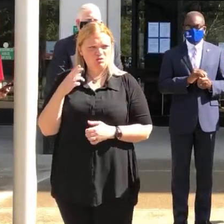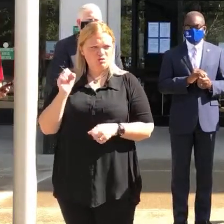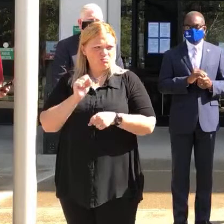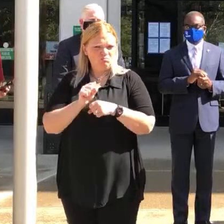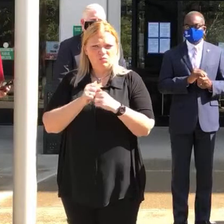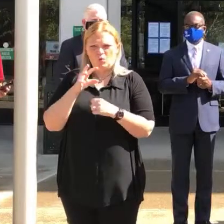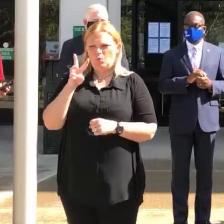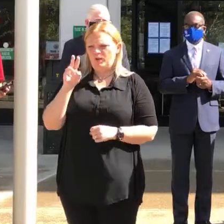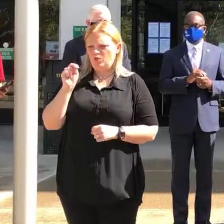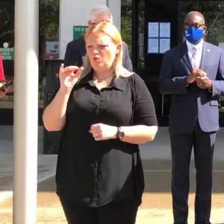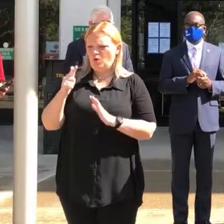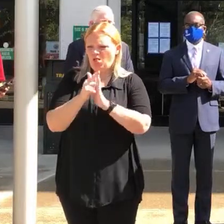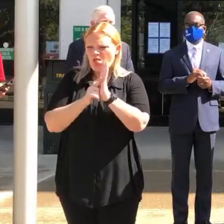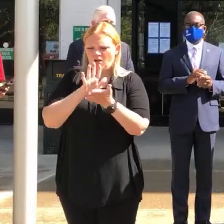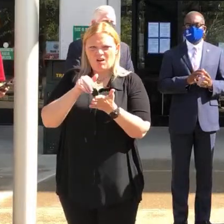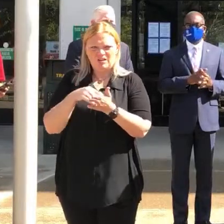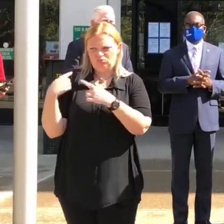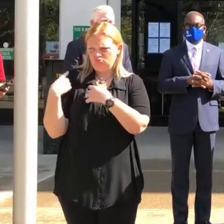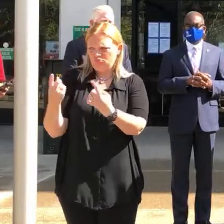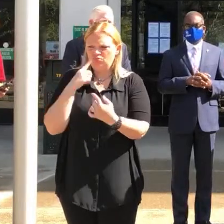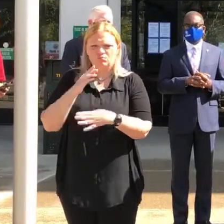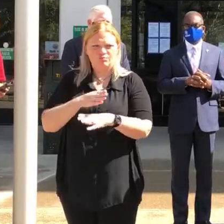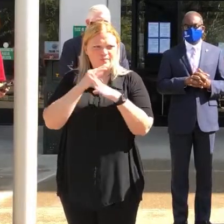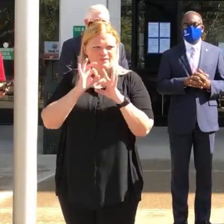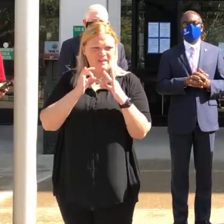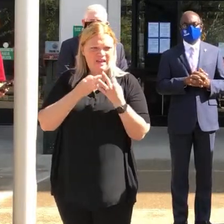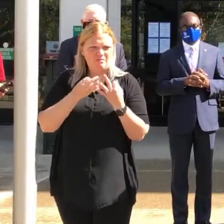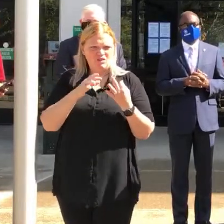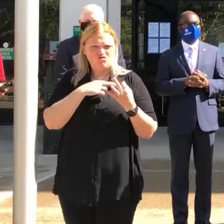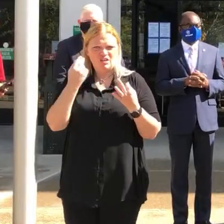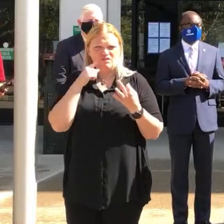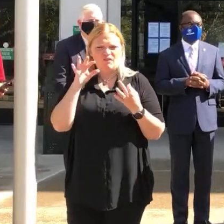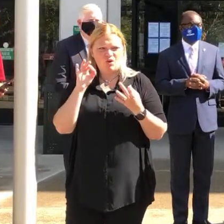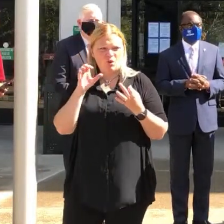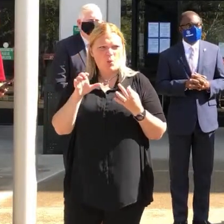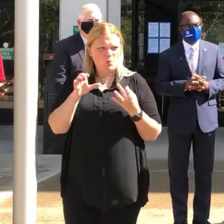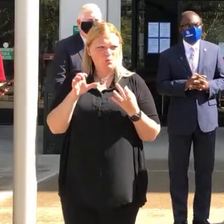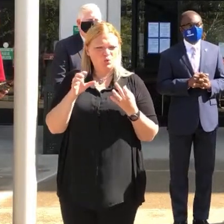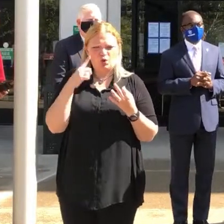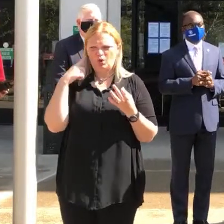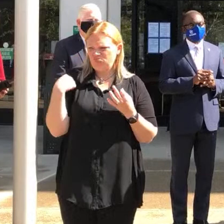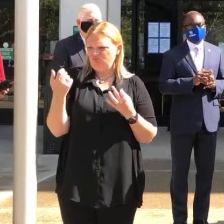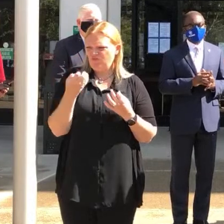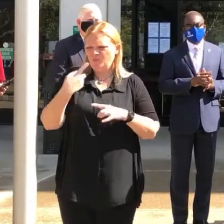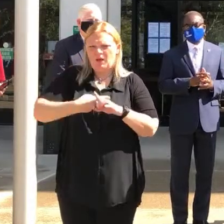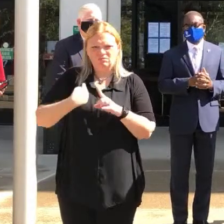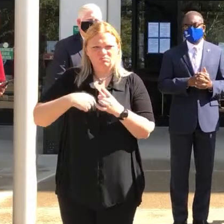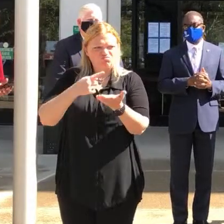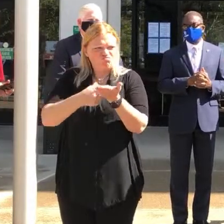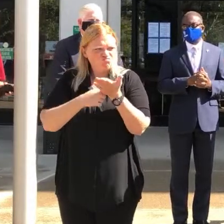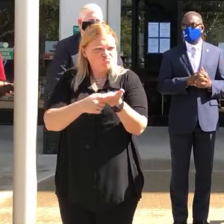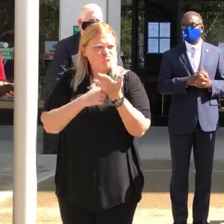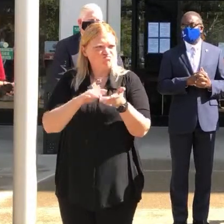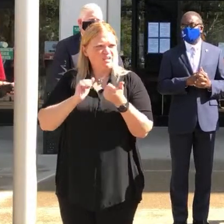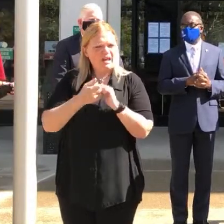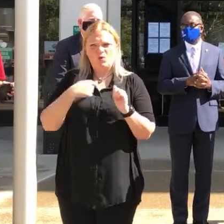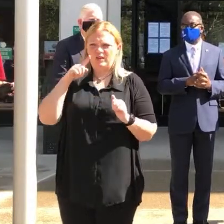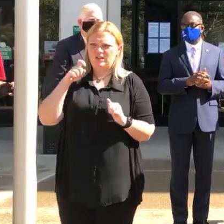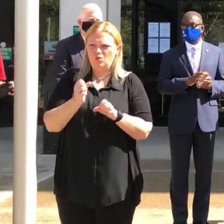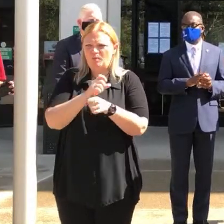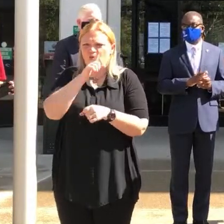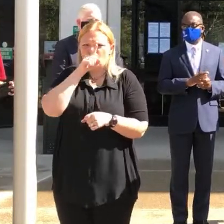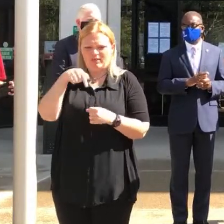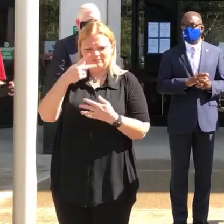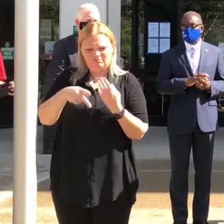Law Center for quite some time now to protect families that are at risk for foreclosure. For the last few months, we've been talking about how we needed to ensure that this